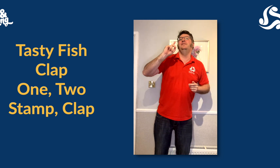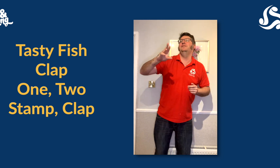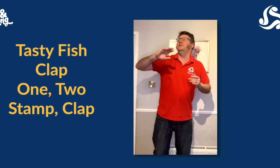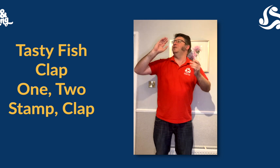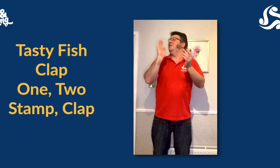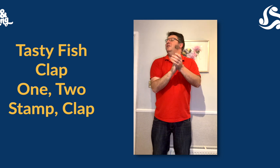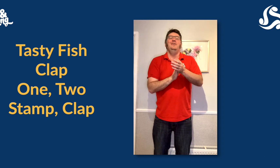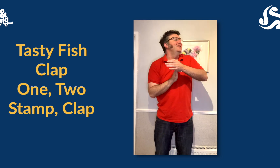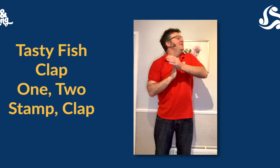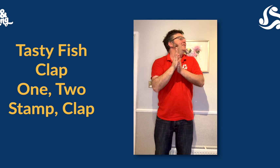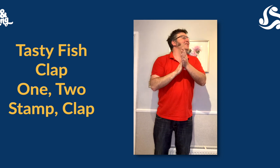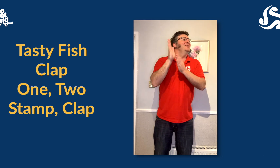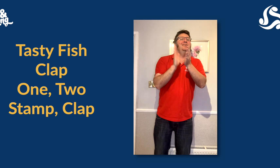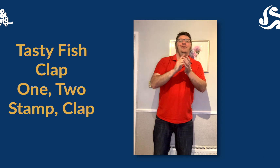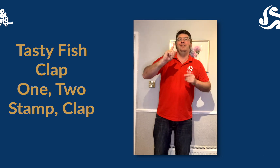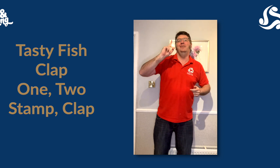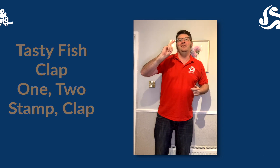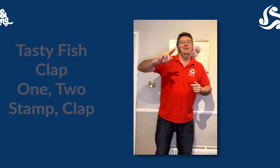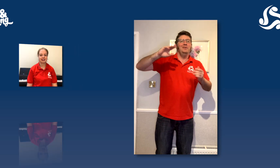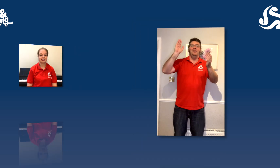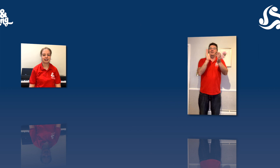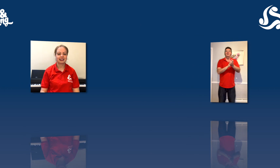ain't pretty when two hearts get